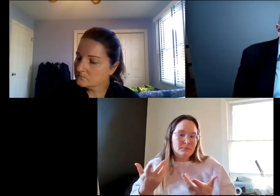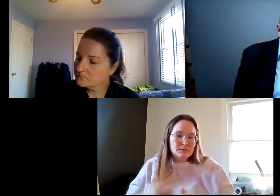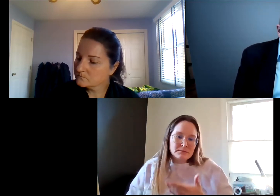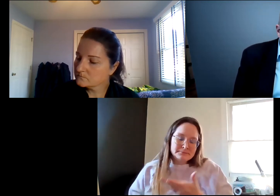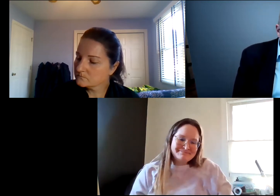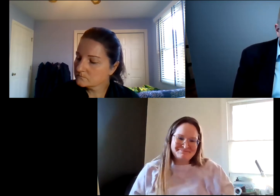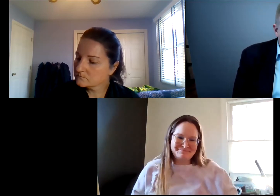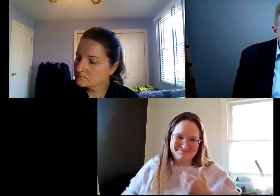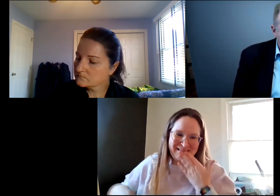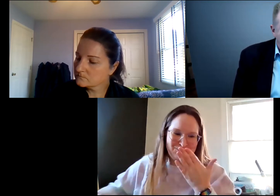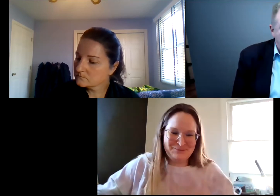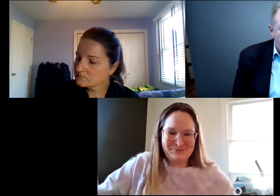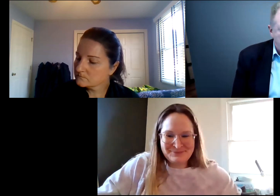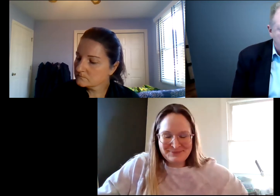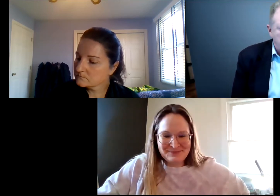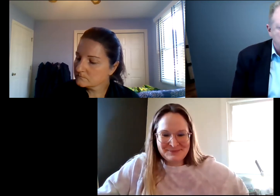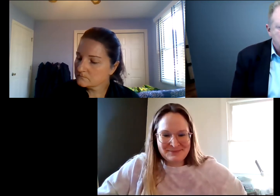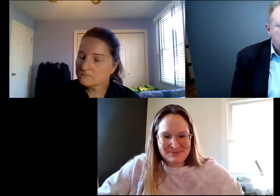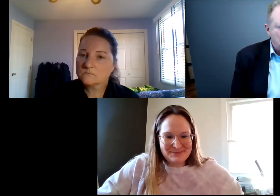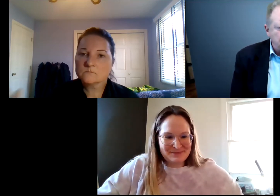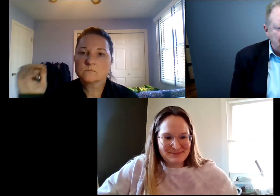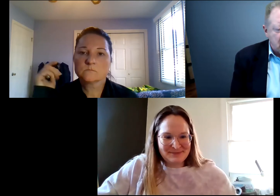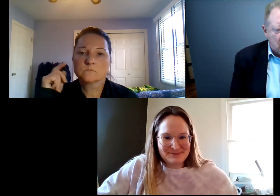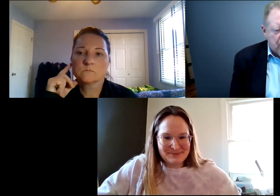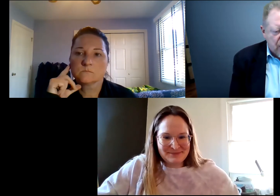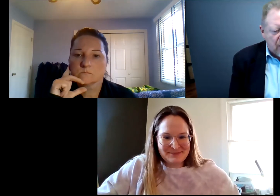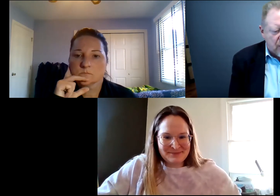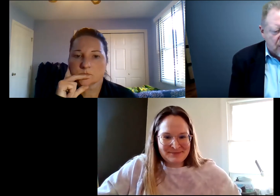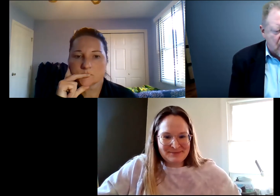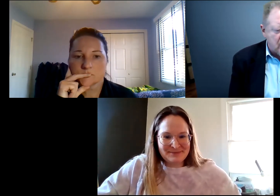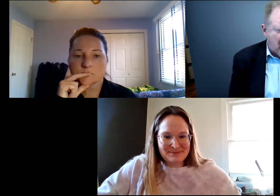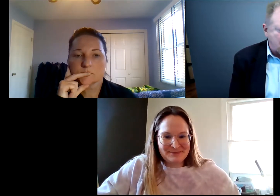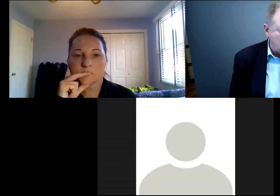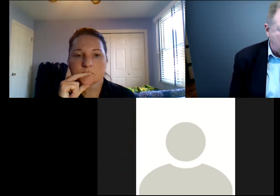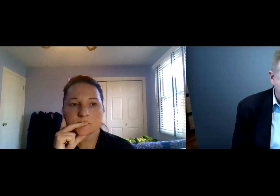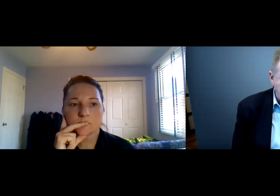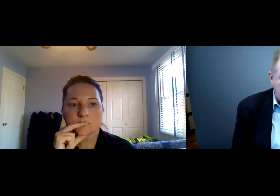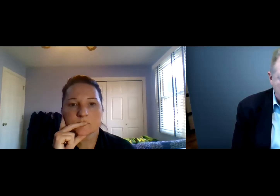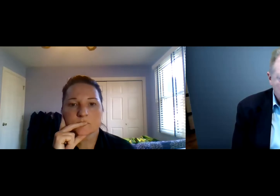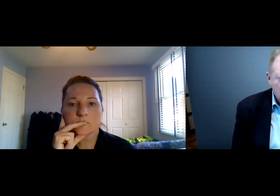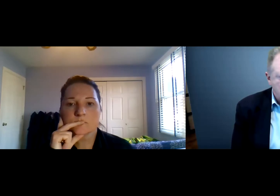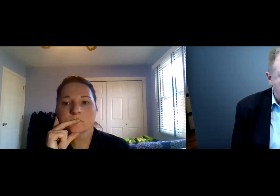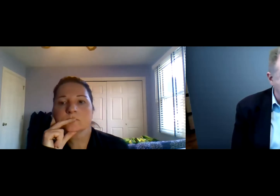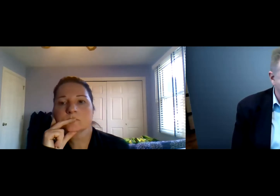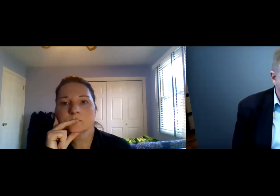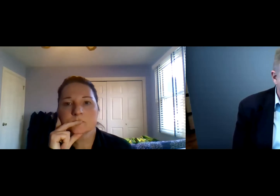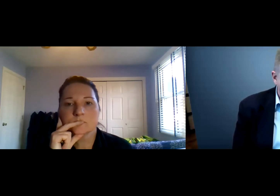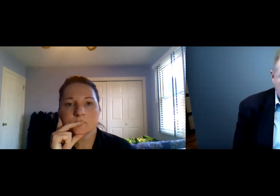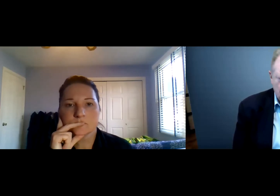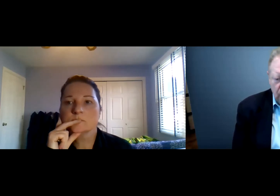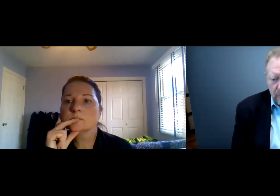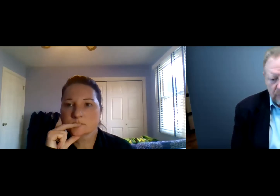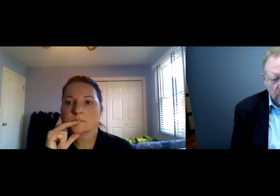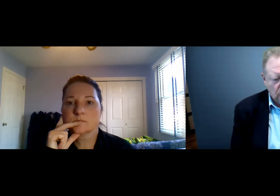and wrong way, but basically having all there because something that's going to be shared and discussed at that panel is going to benefit